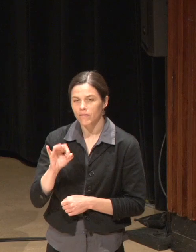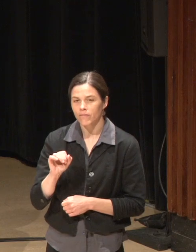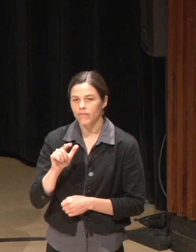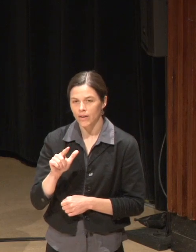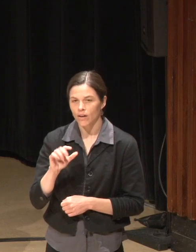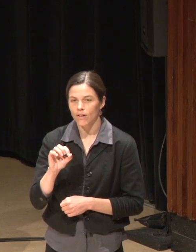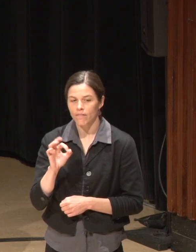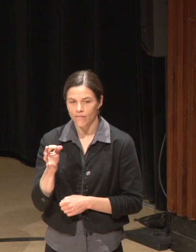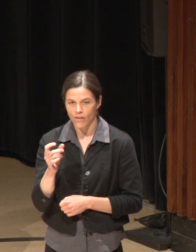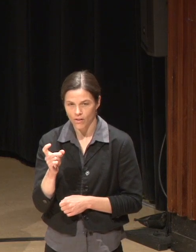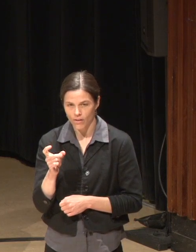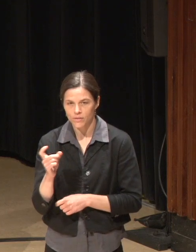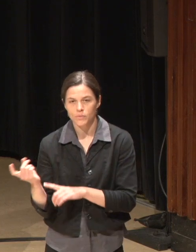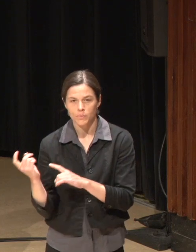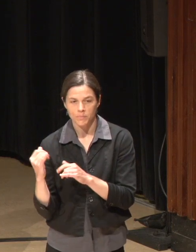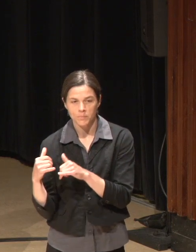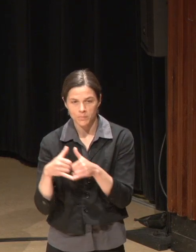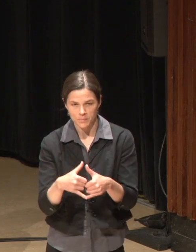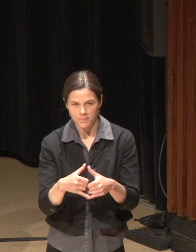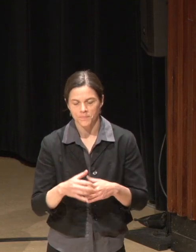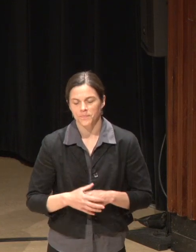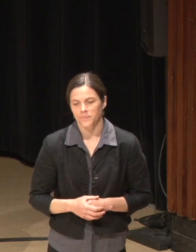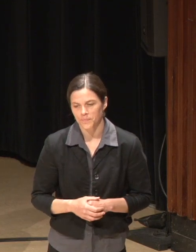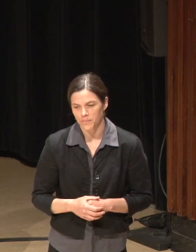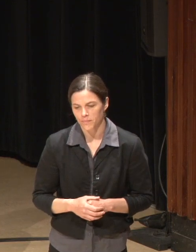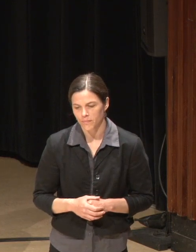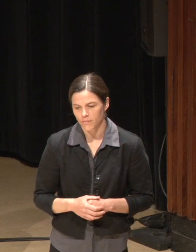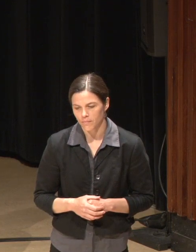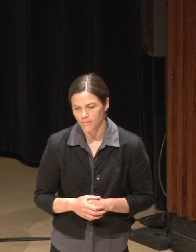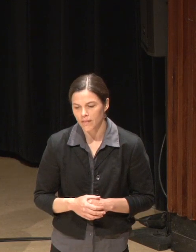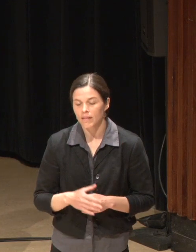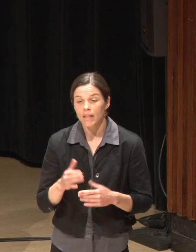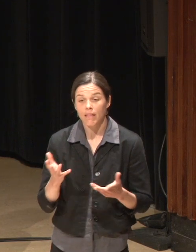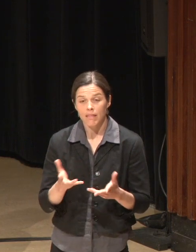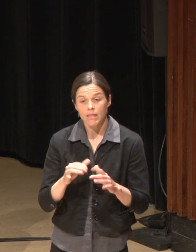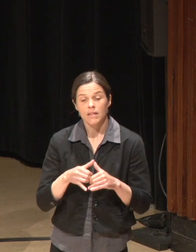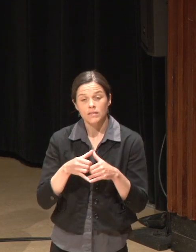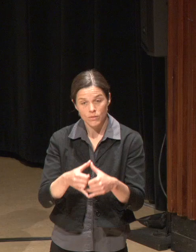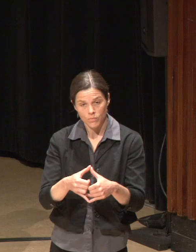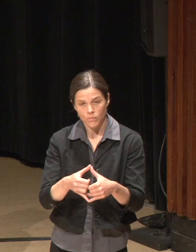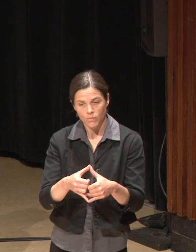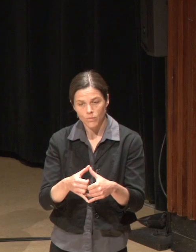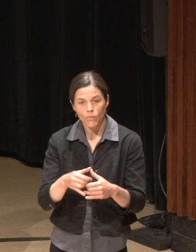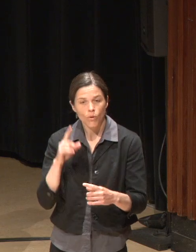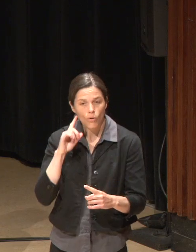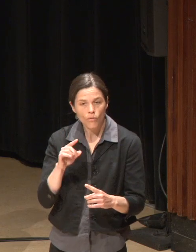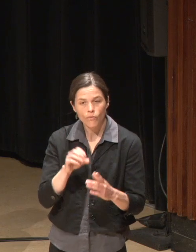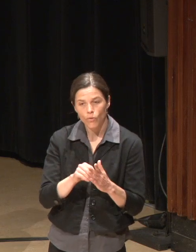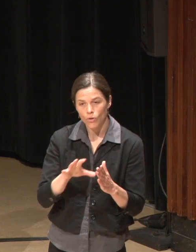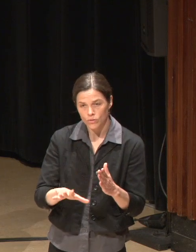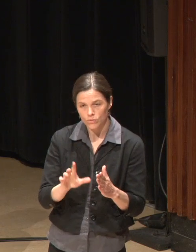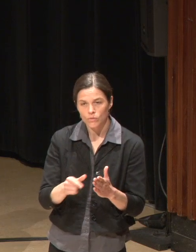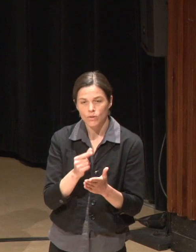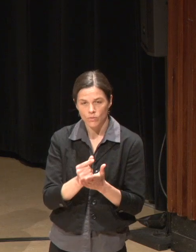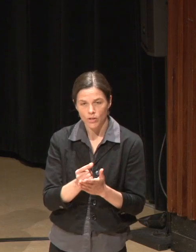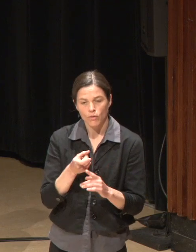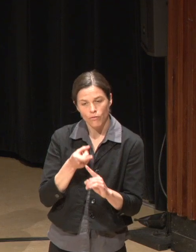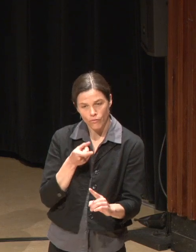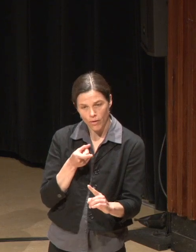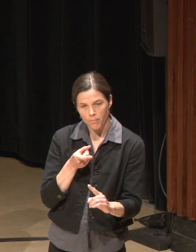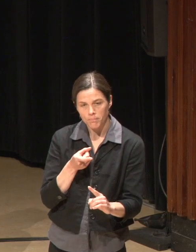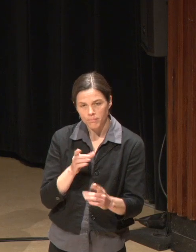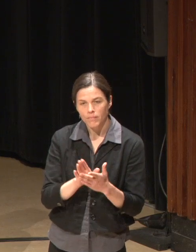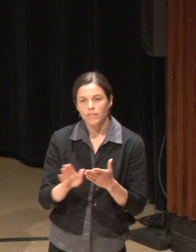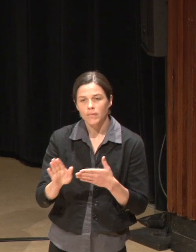Corporate Relations. The Nova Scotia Community College Foundation Award is presented to a graduating student of a college program who